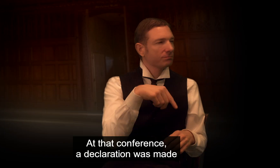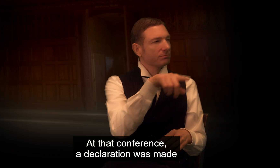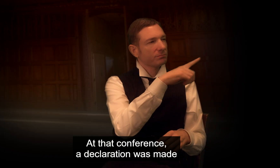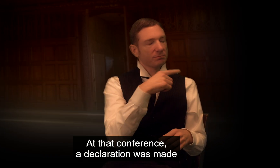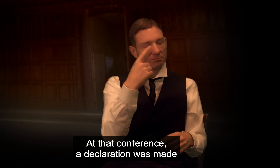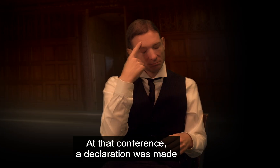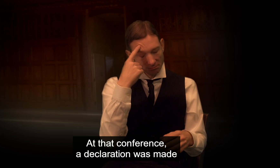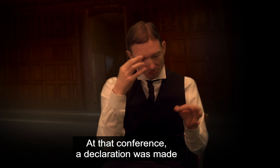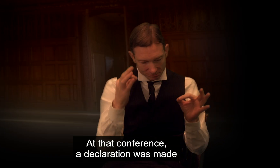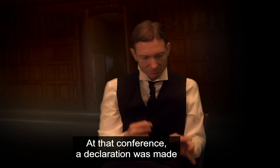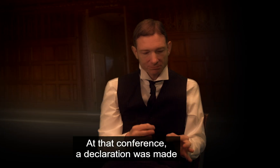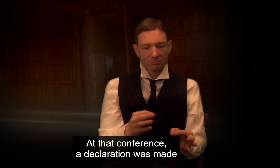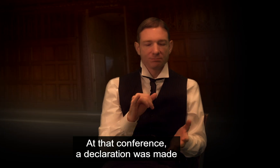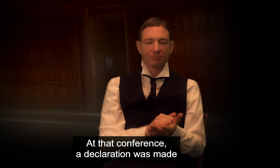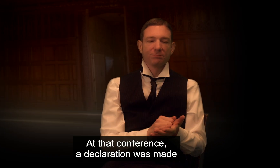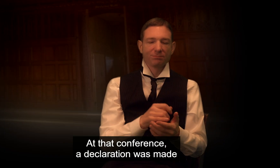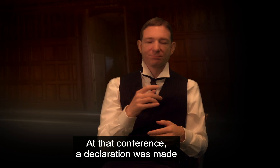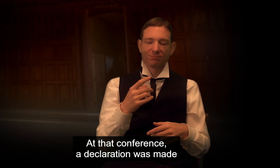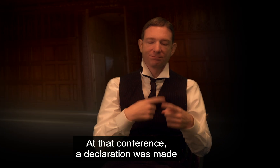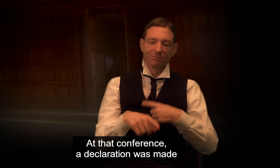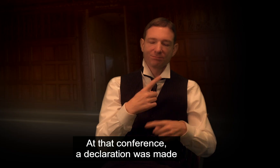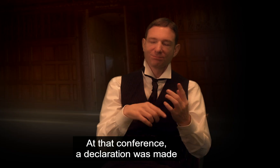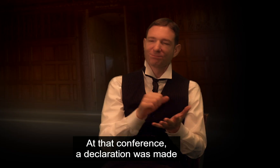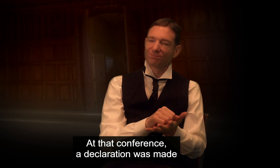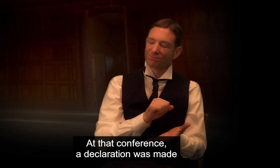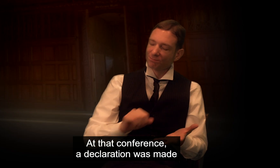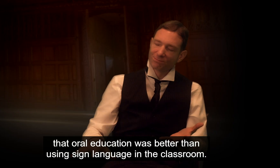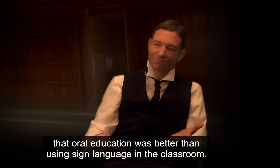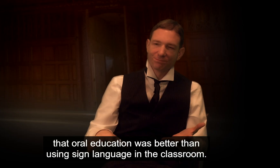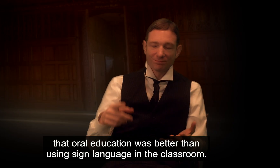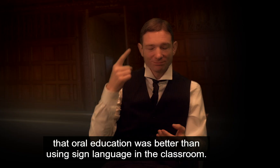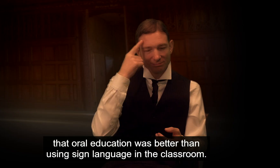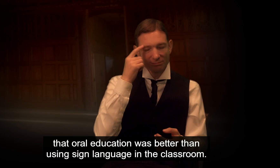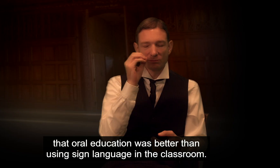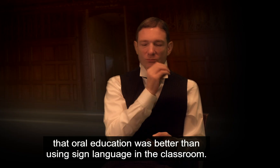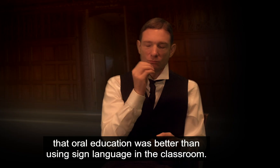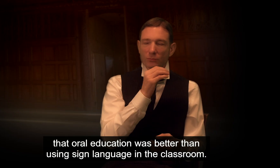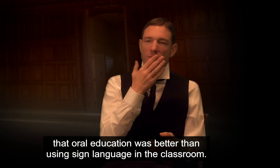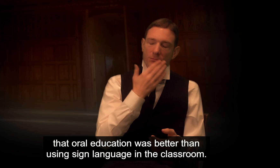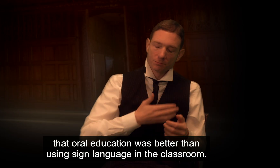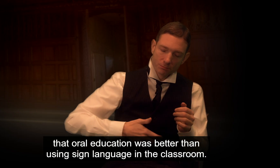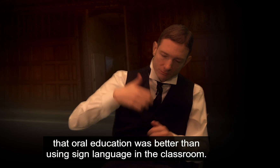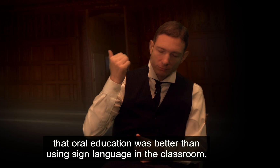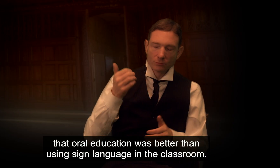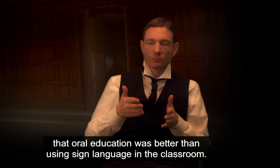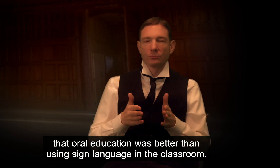At that conference, a declaration was made that oral education was better than using sign language